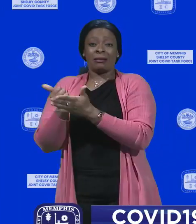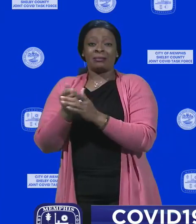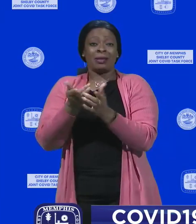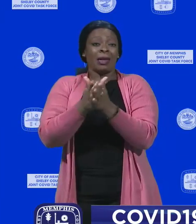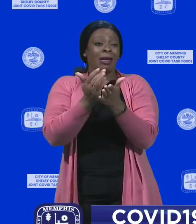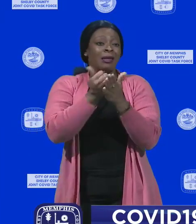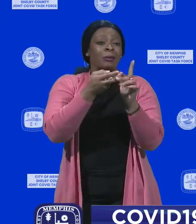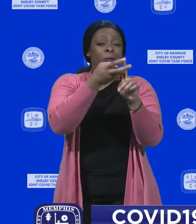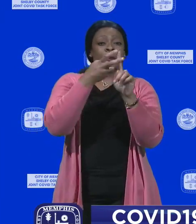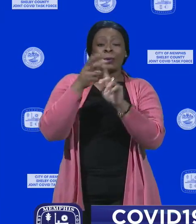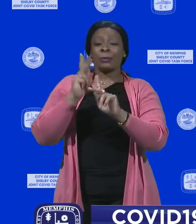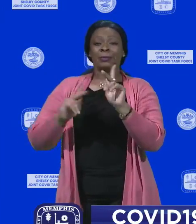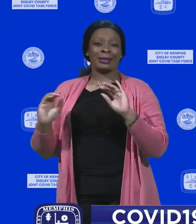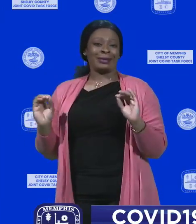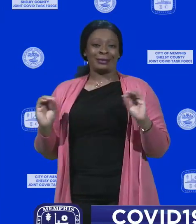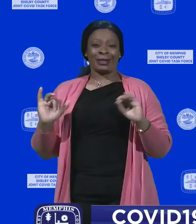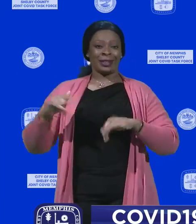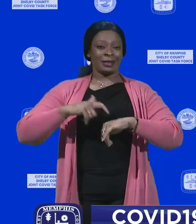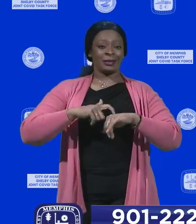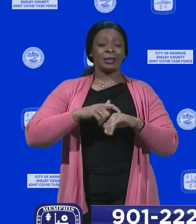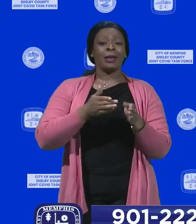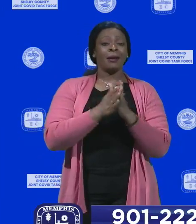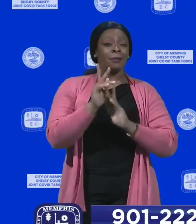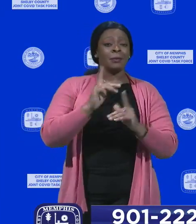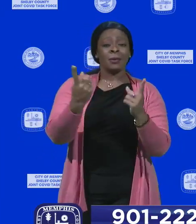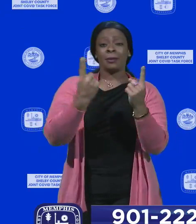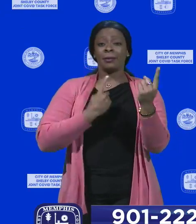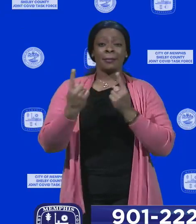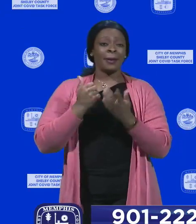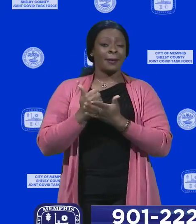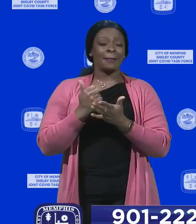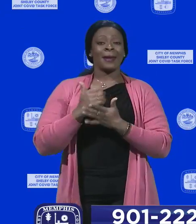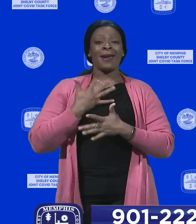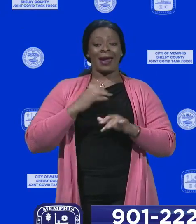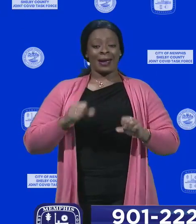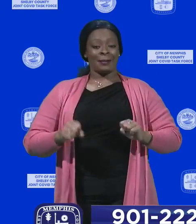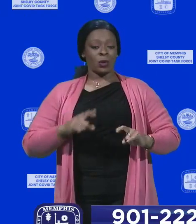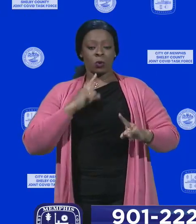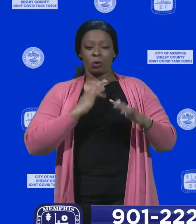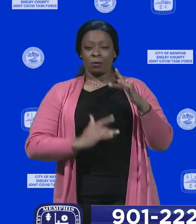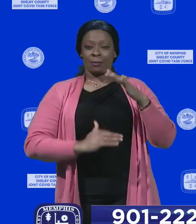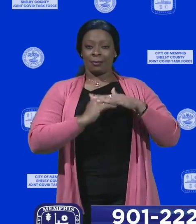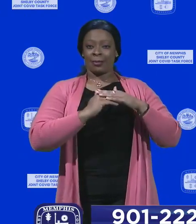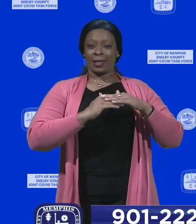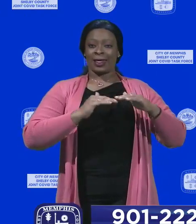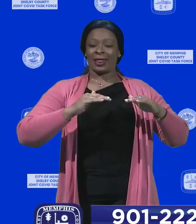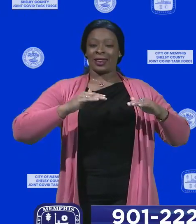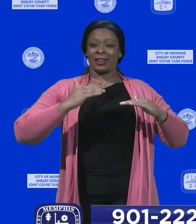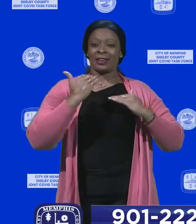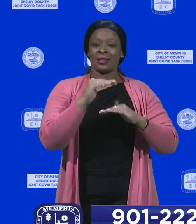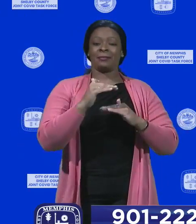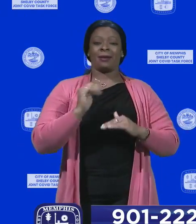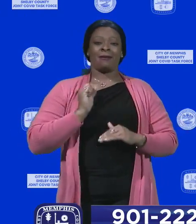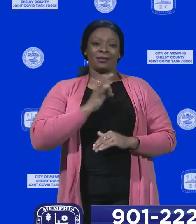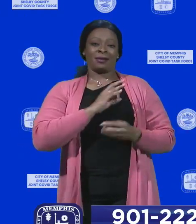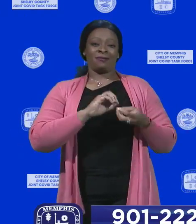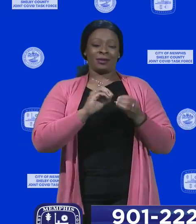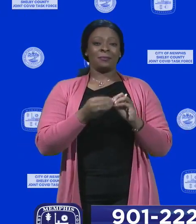to recruit people from, to ask others to come and help us, because our capacity is limited by the number of staff that we have.